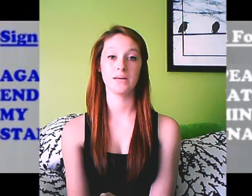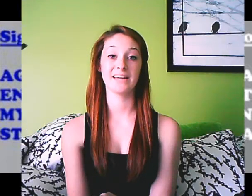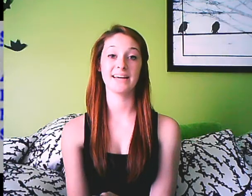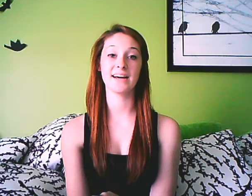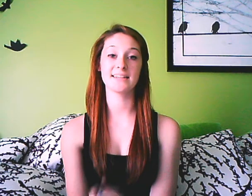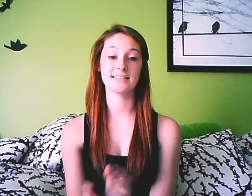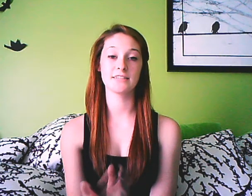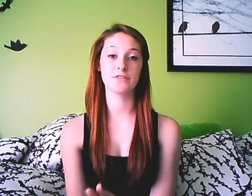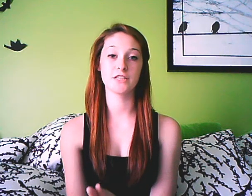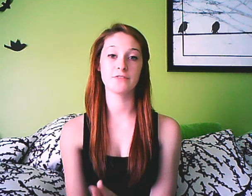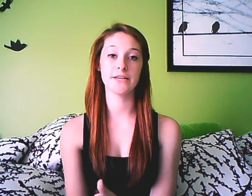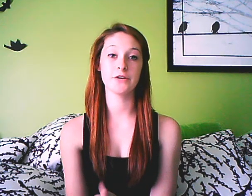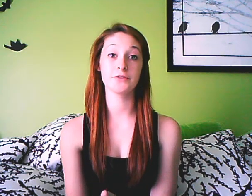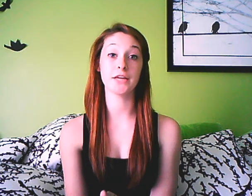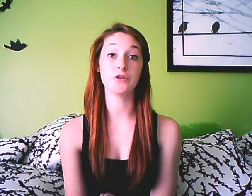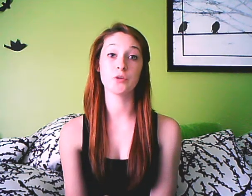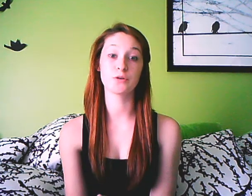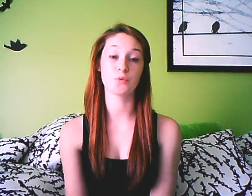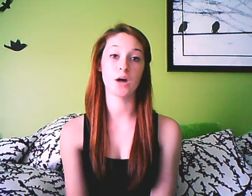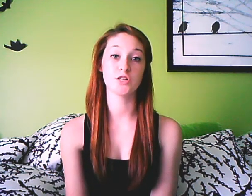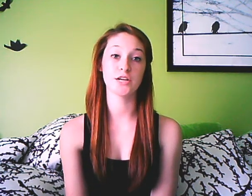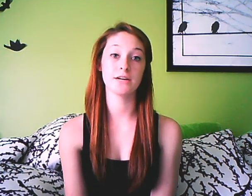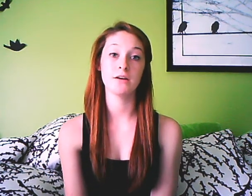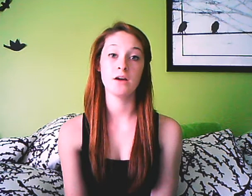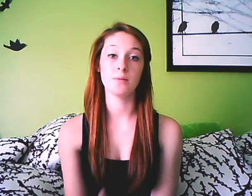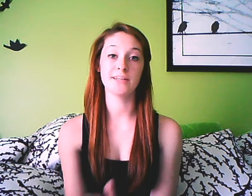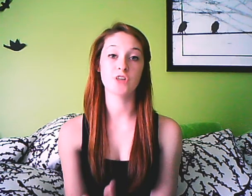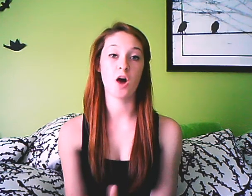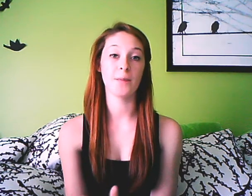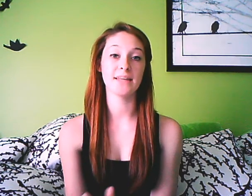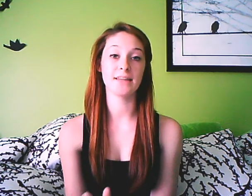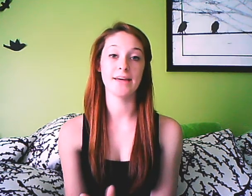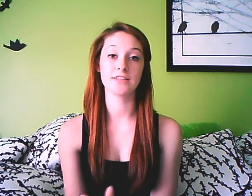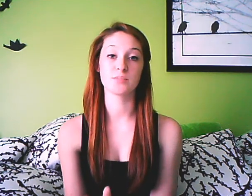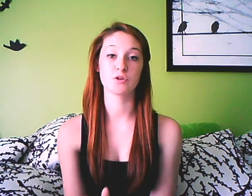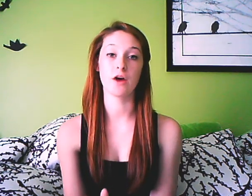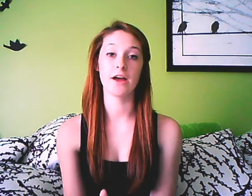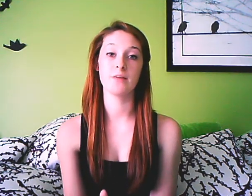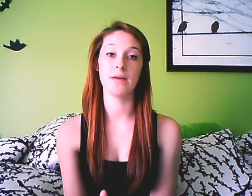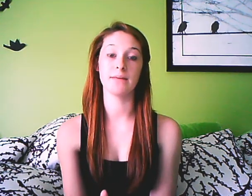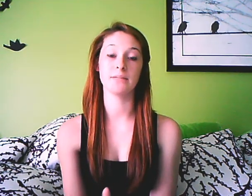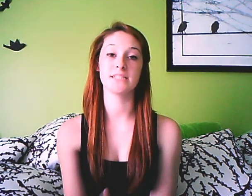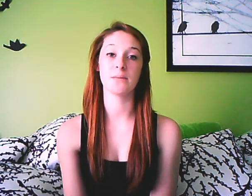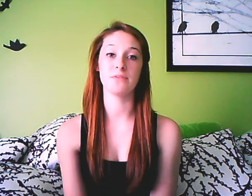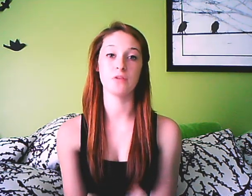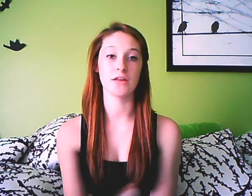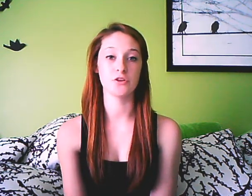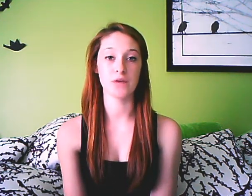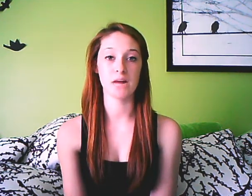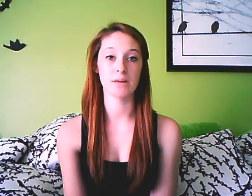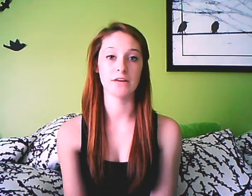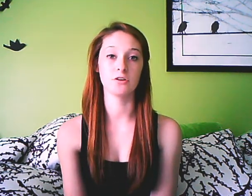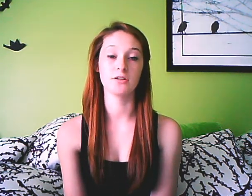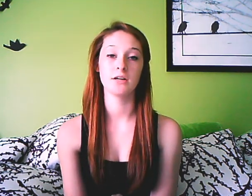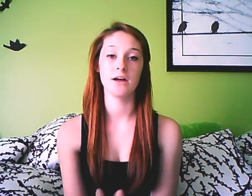Hey guys, that's it for this video. Thank you so much for watching. Please comment, like, subscribe, and please tell me if you like the new camera angle. I